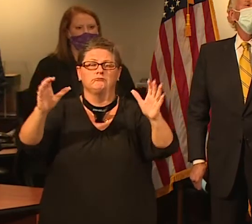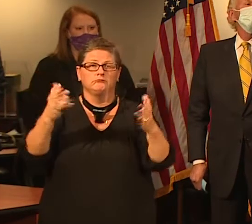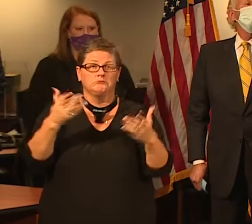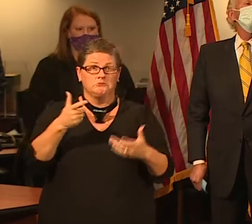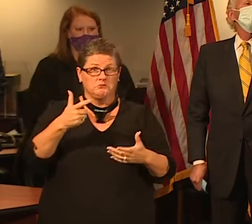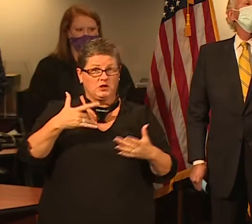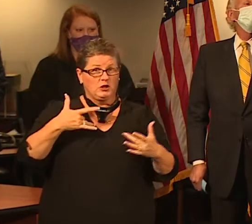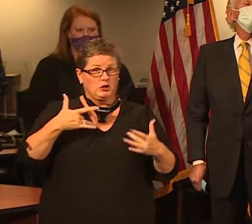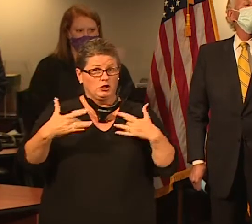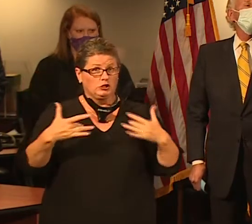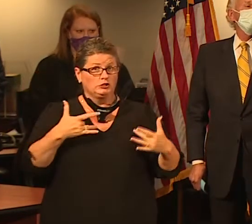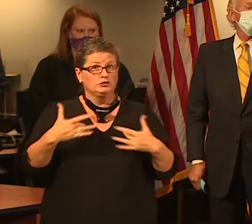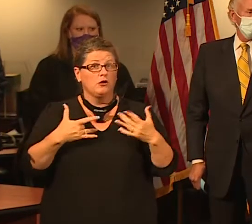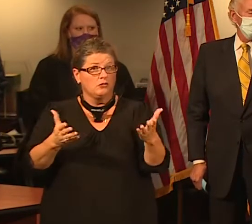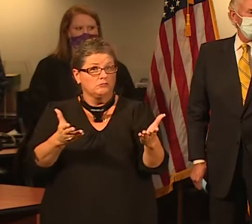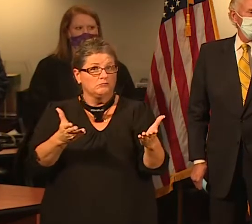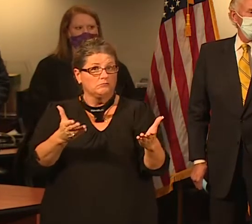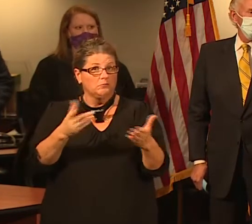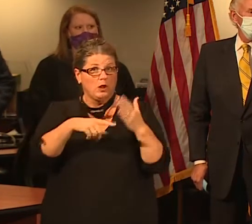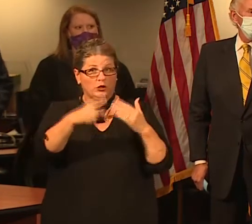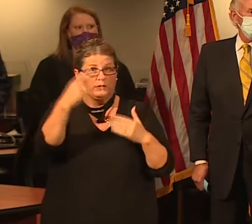heightening?